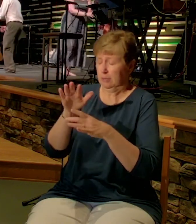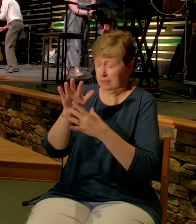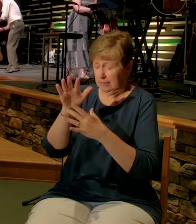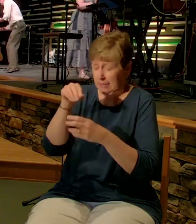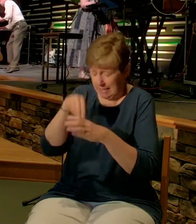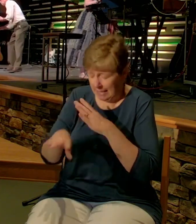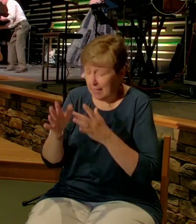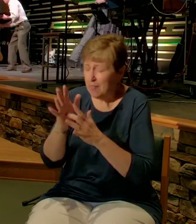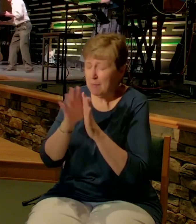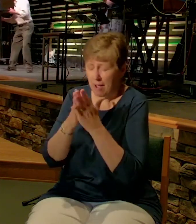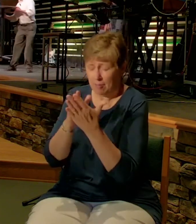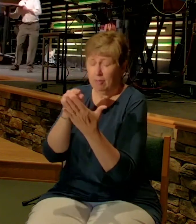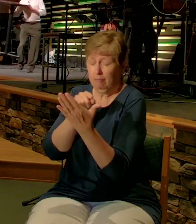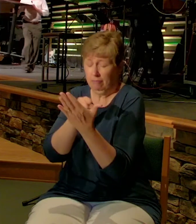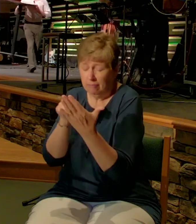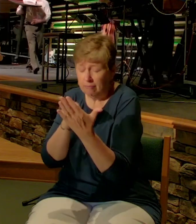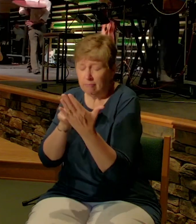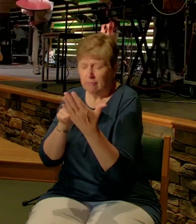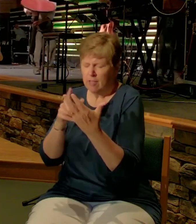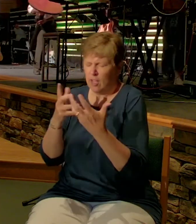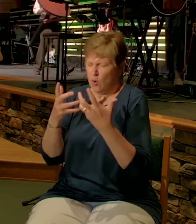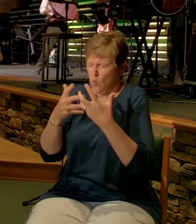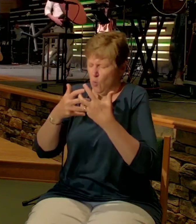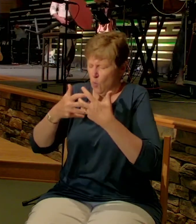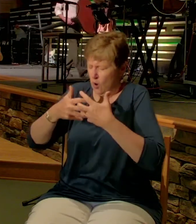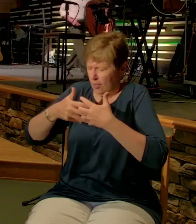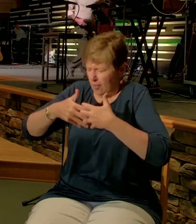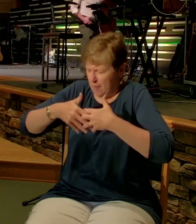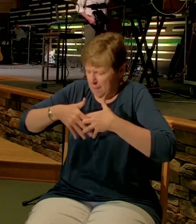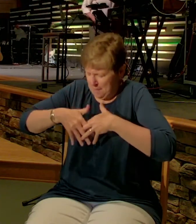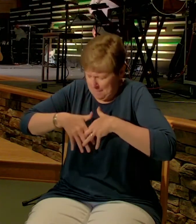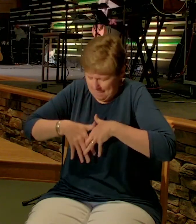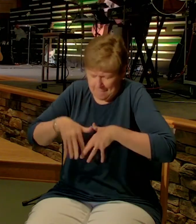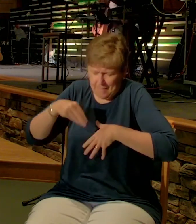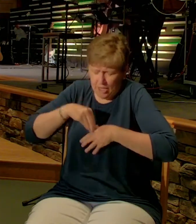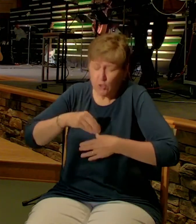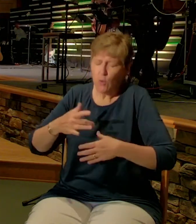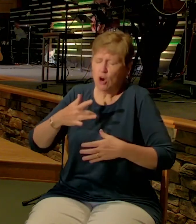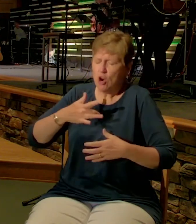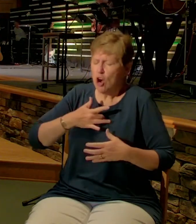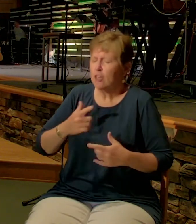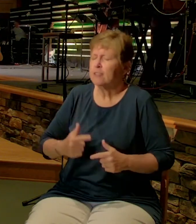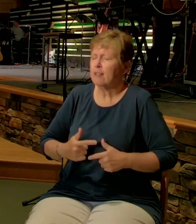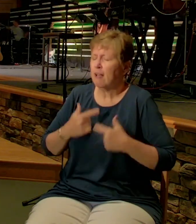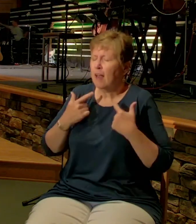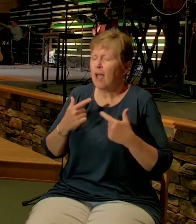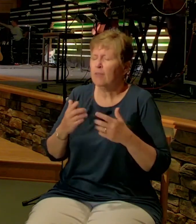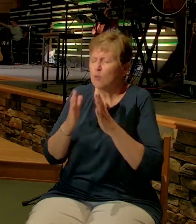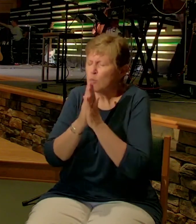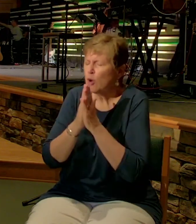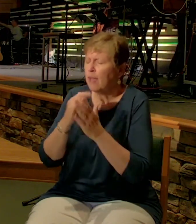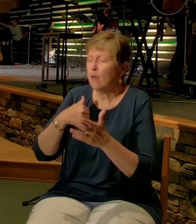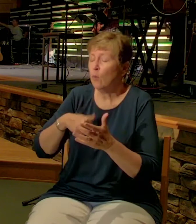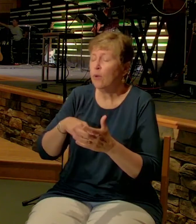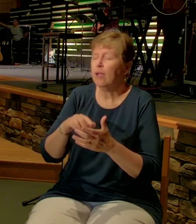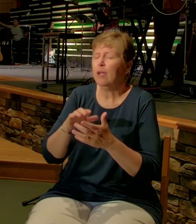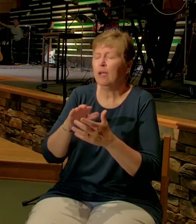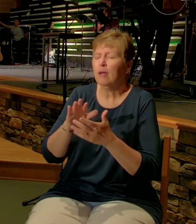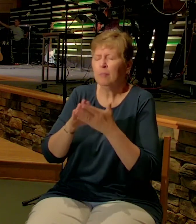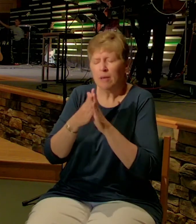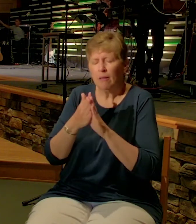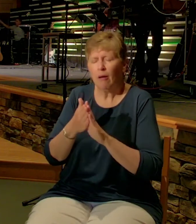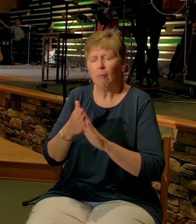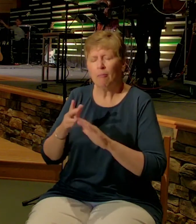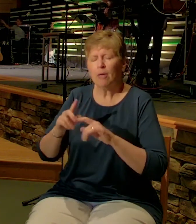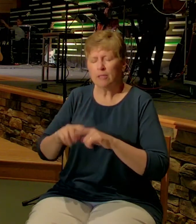now would you just work them into our hearts and our lives? We just pray, Lord, that we would be different. We pray, Lord, that